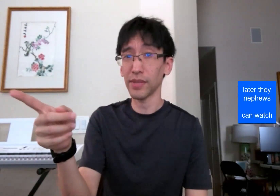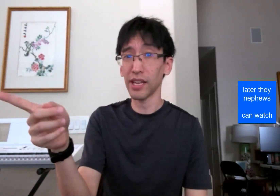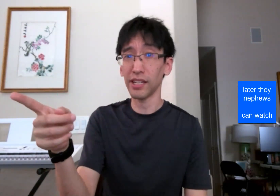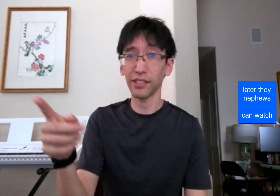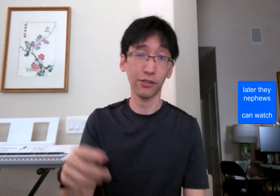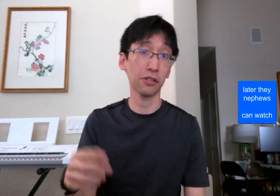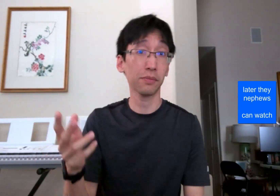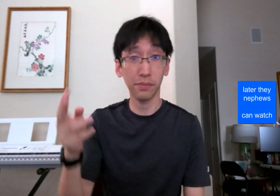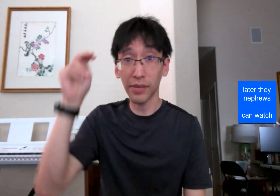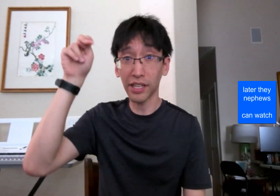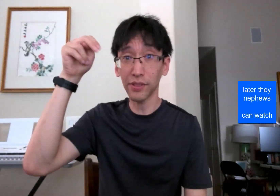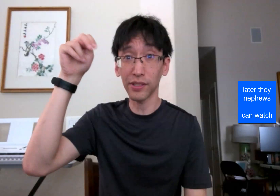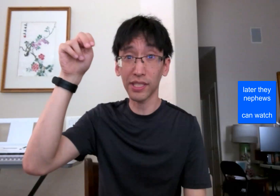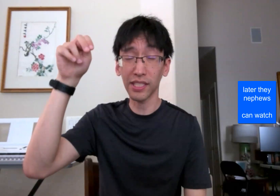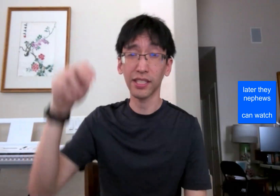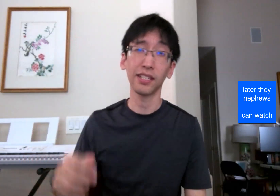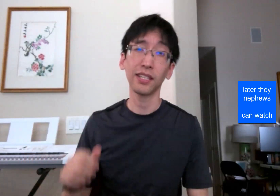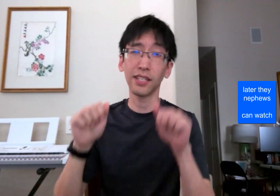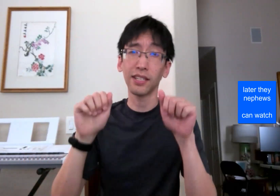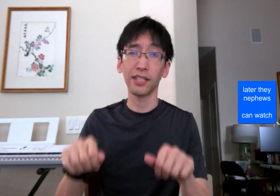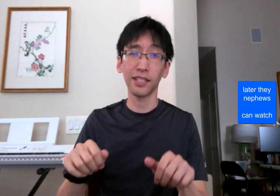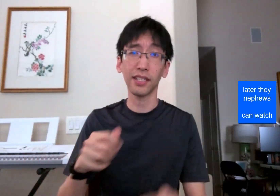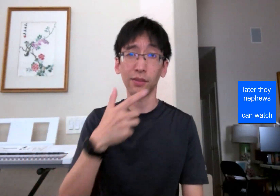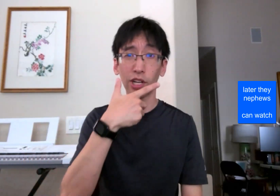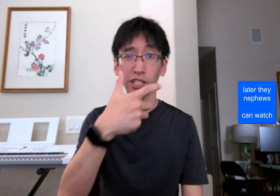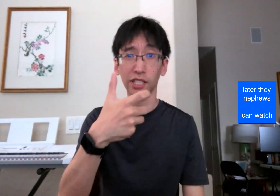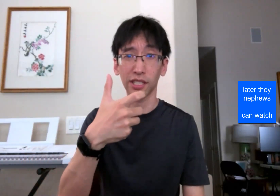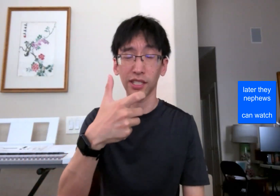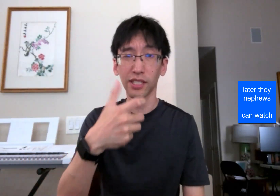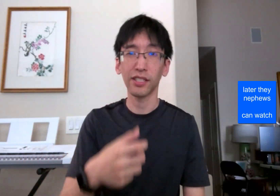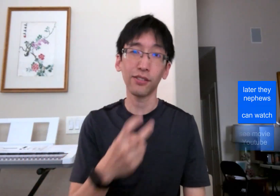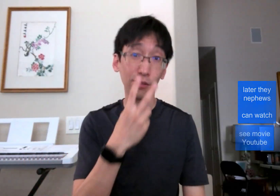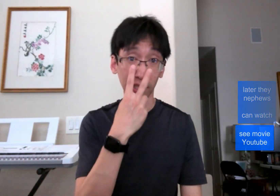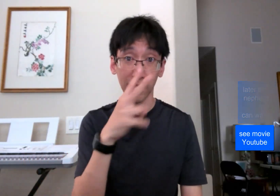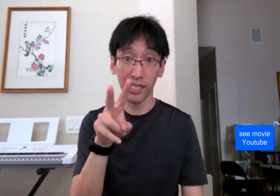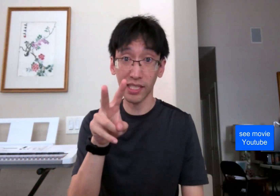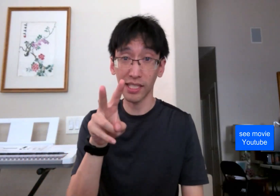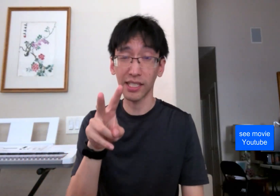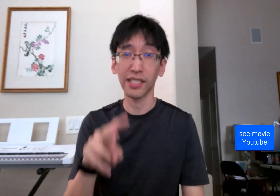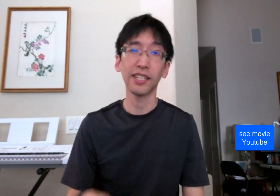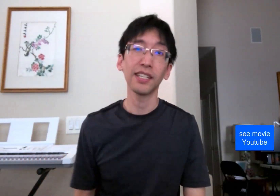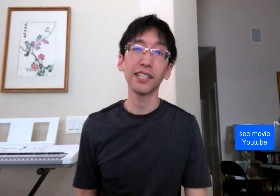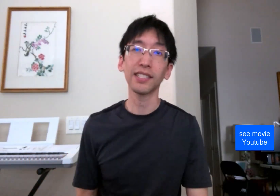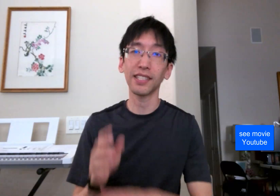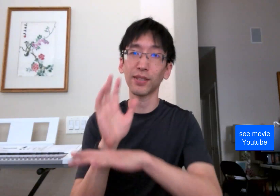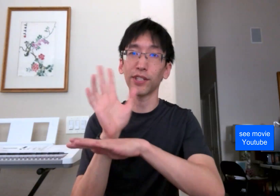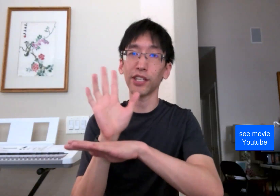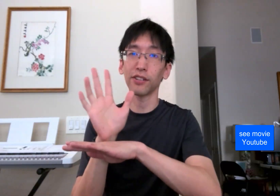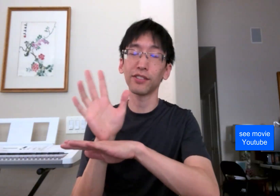they or my nephews can watch or see this video or